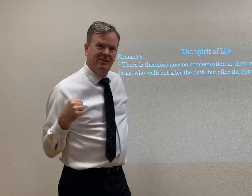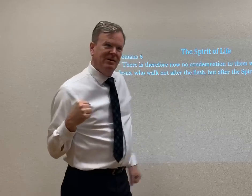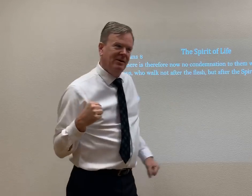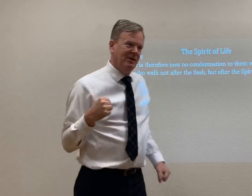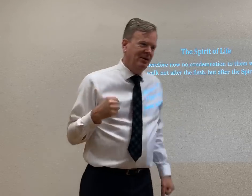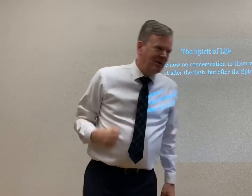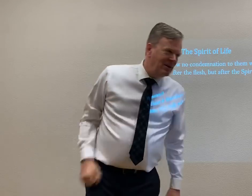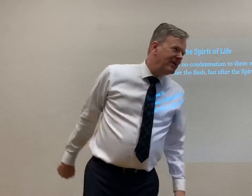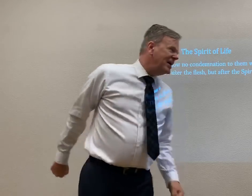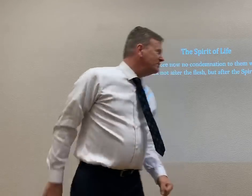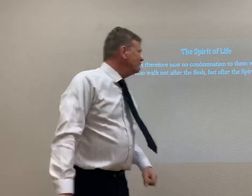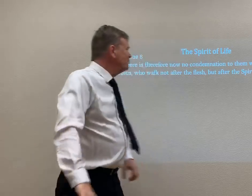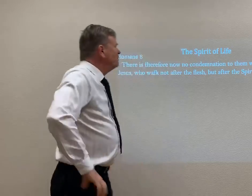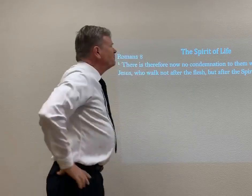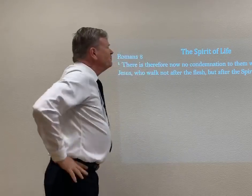we'll speed this up a little bit.